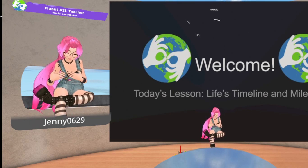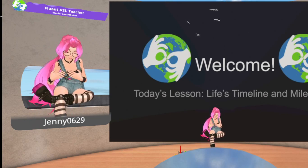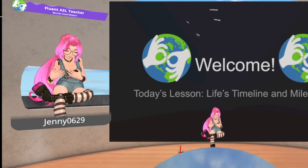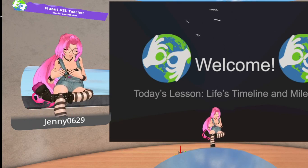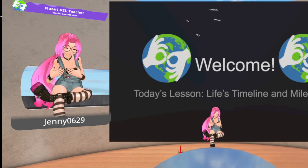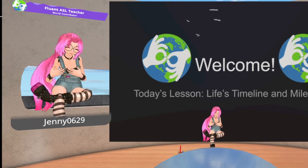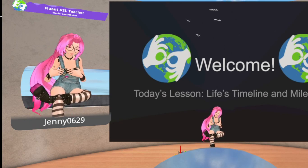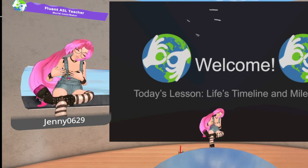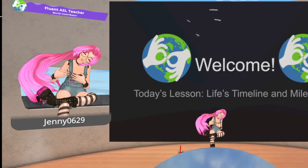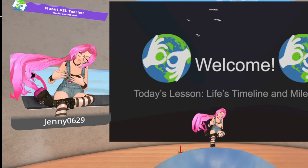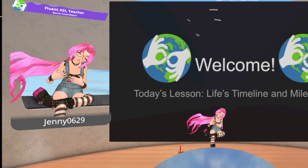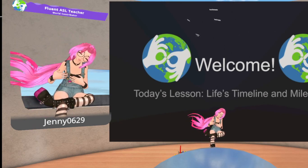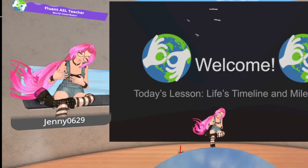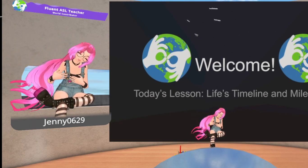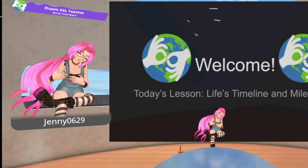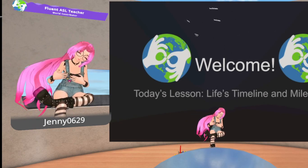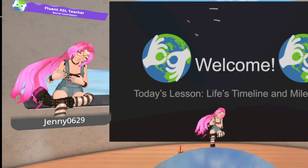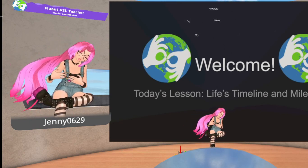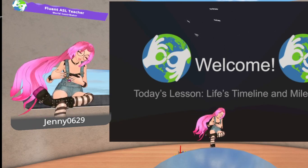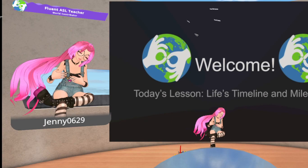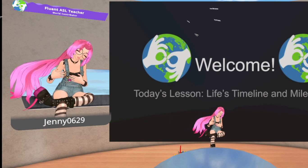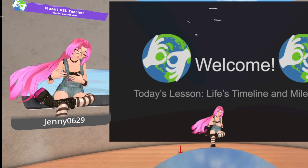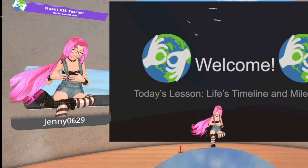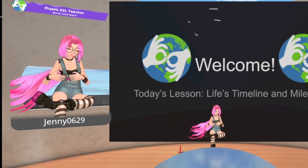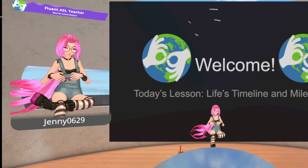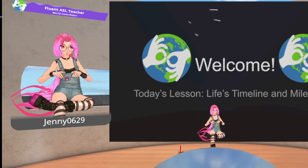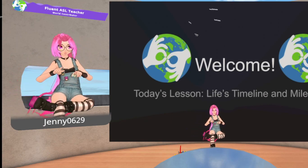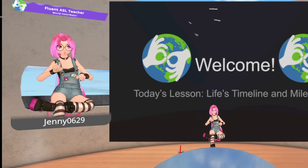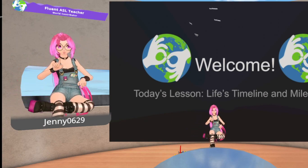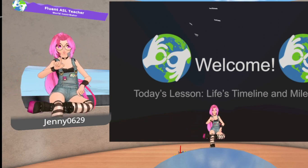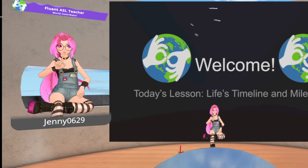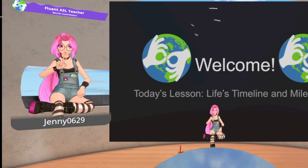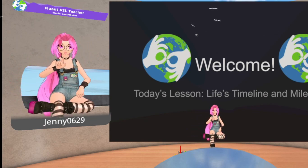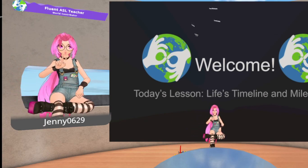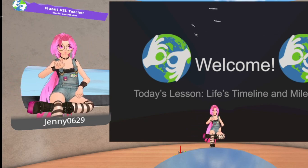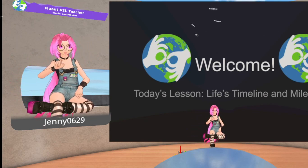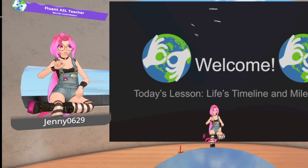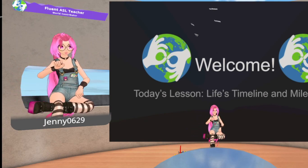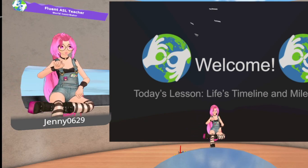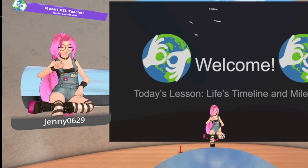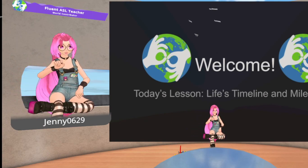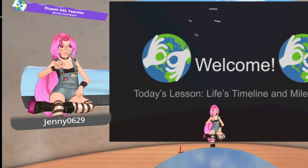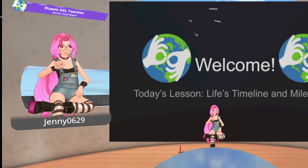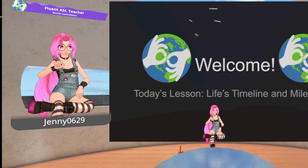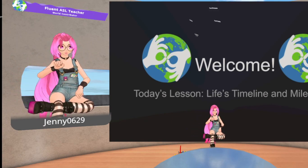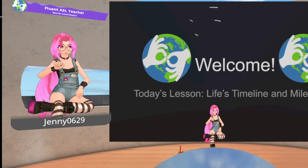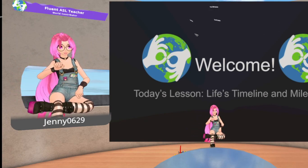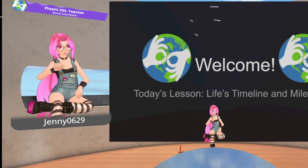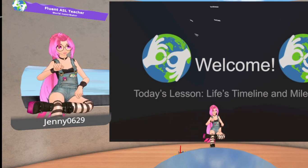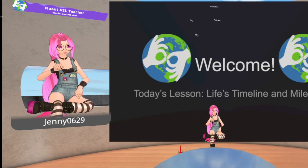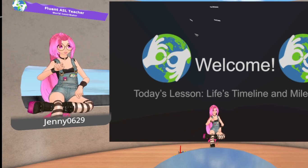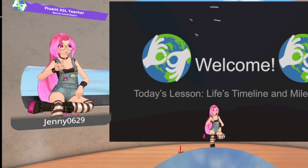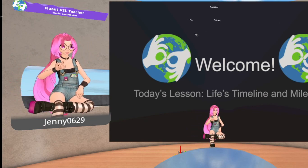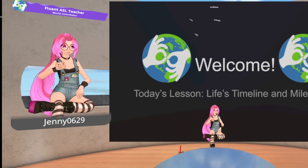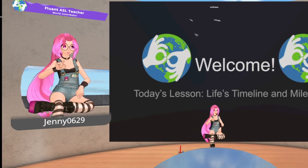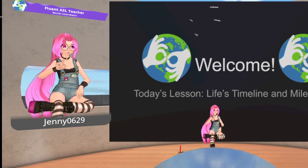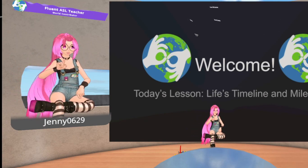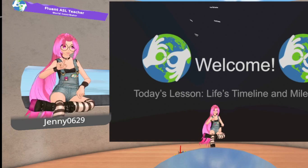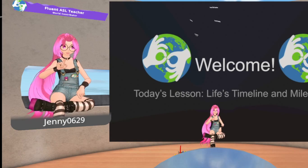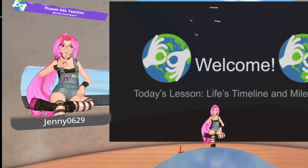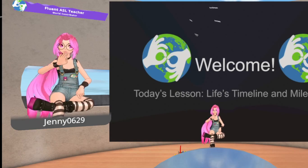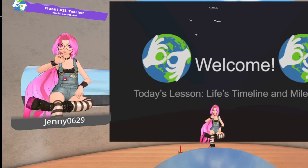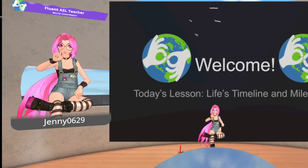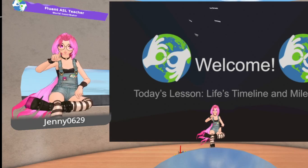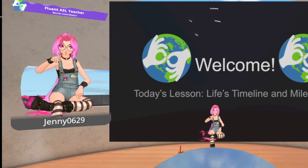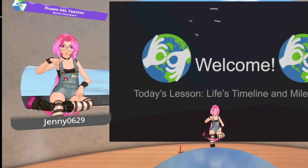lean in, tilt their head. There's also, you could sign the word question at the end. And this literally means, hey, by the way,